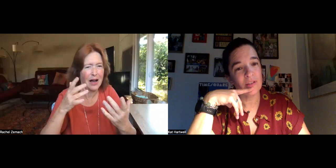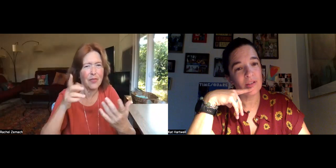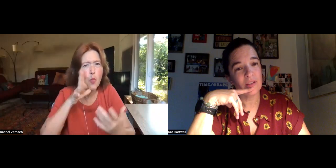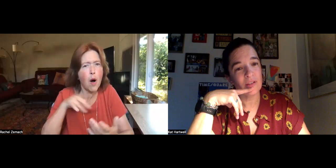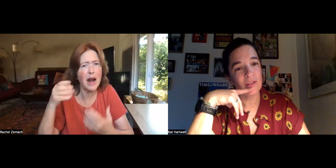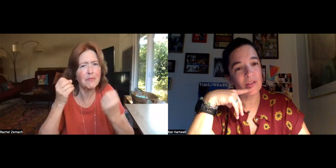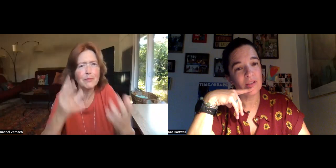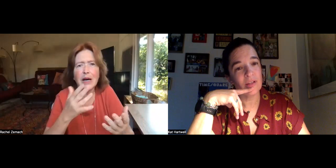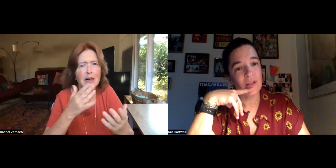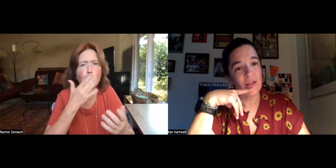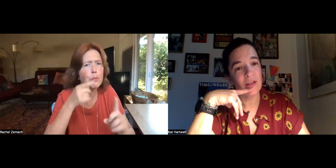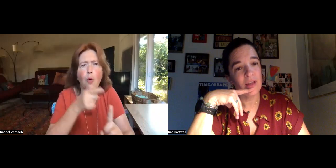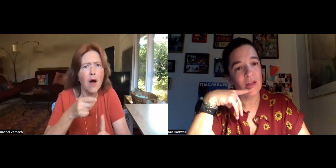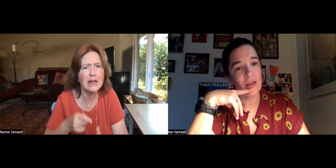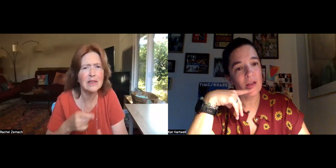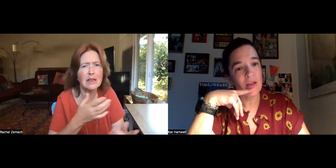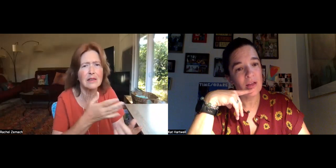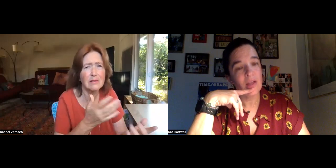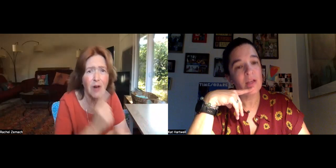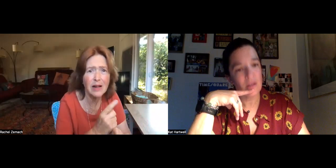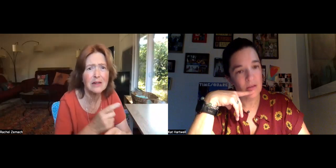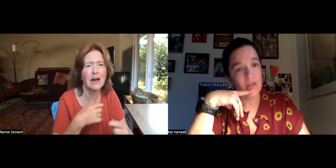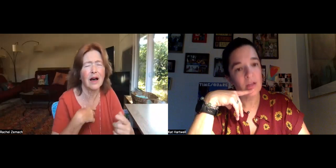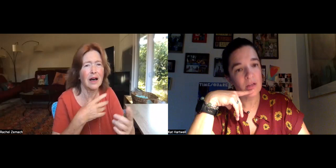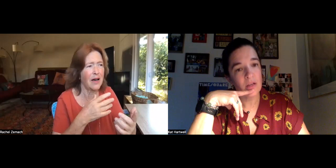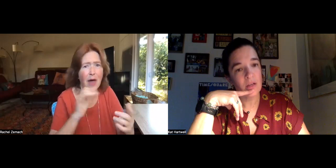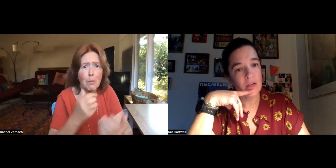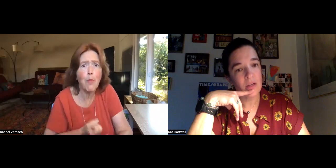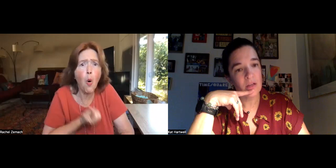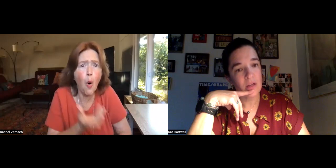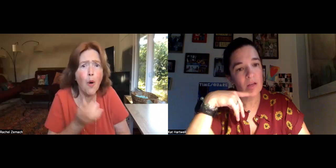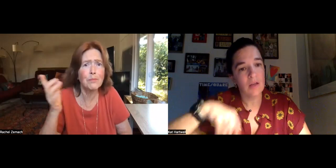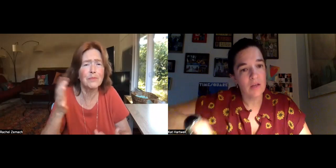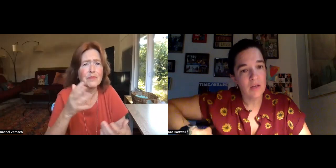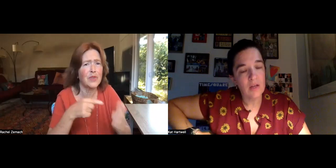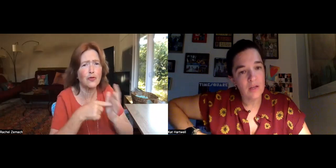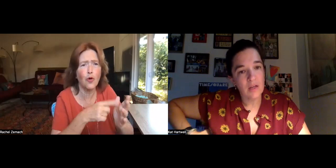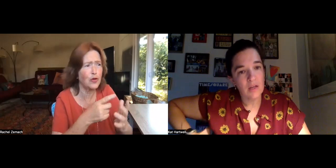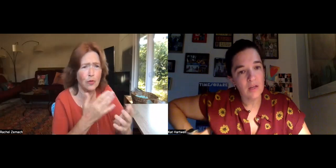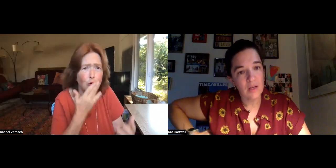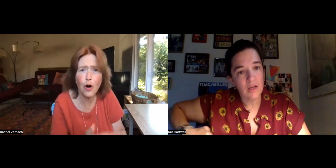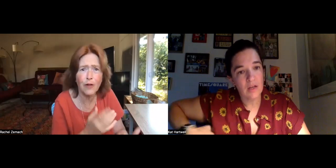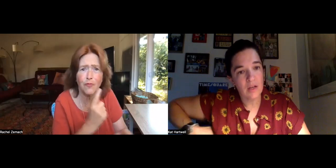The one have many good points. But that poem shows you good,